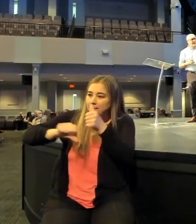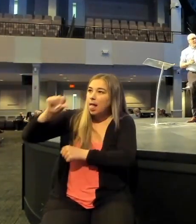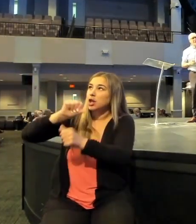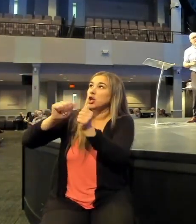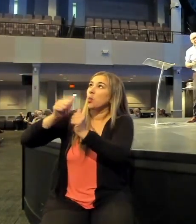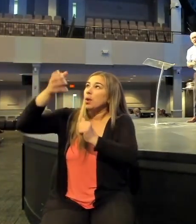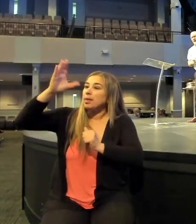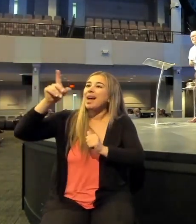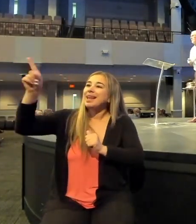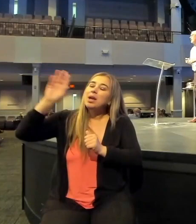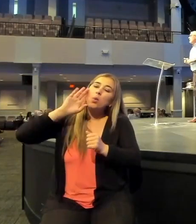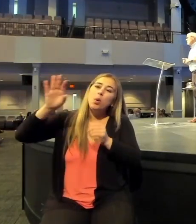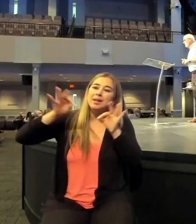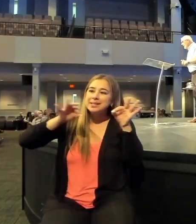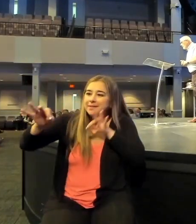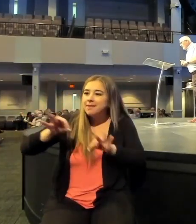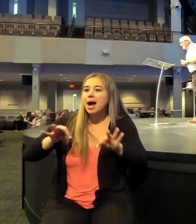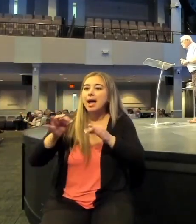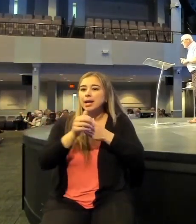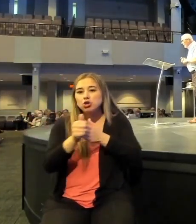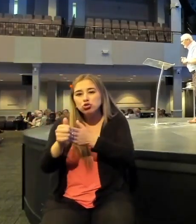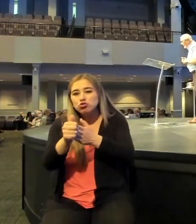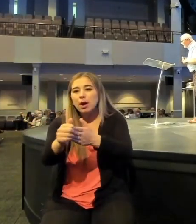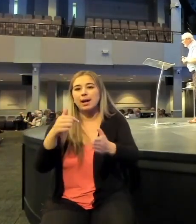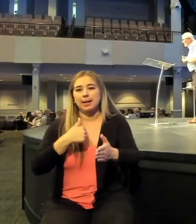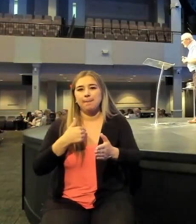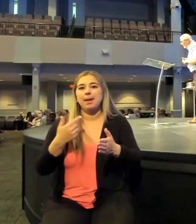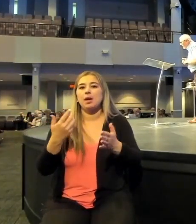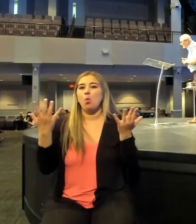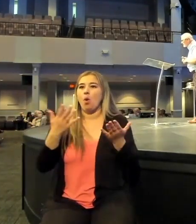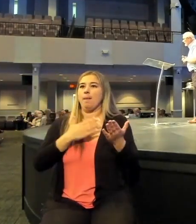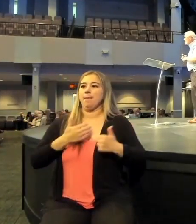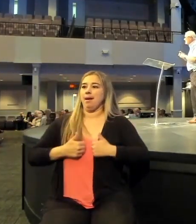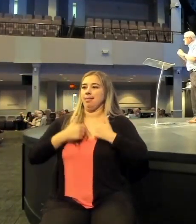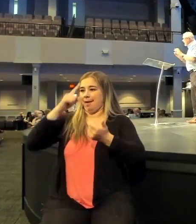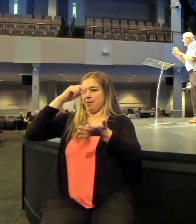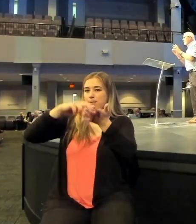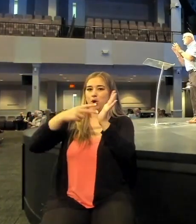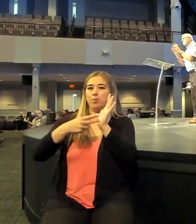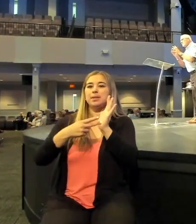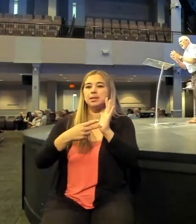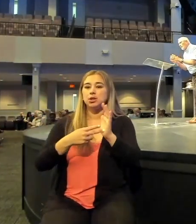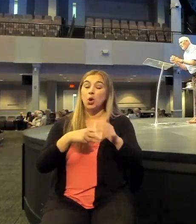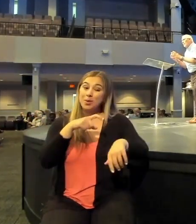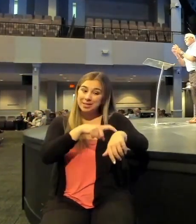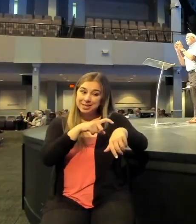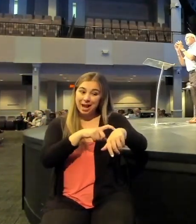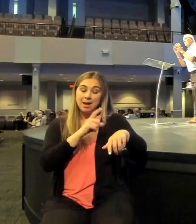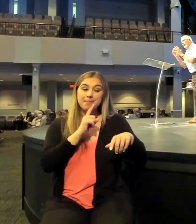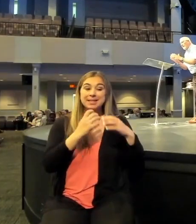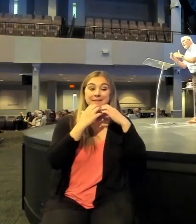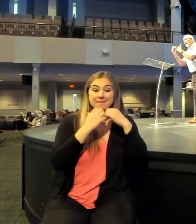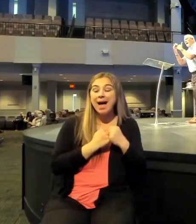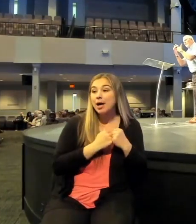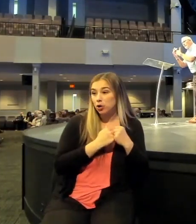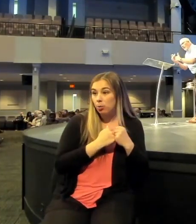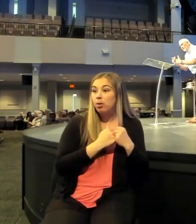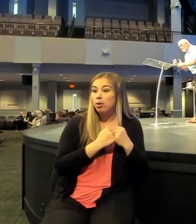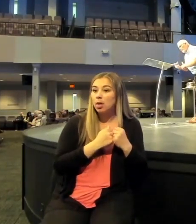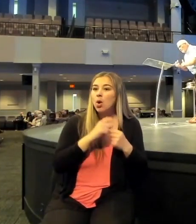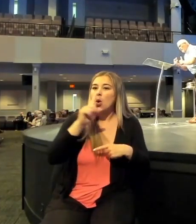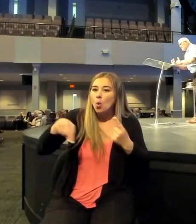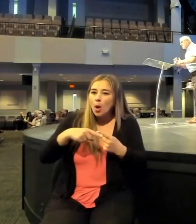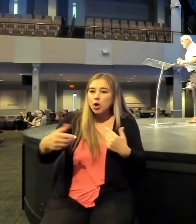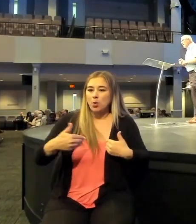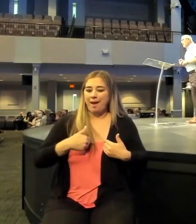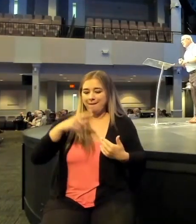God who will define for me and direct me into my life purpose. So time is valuable when you have a